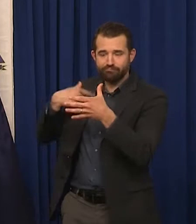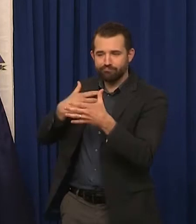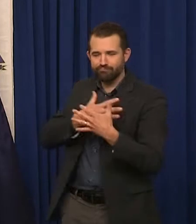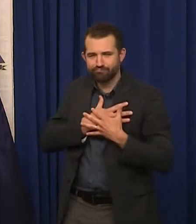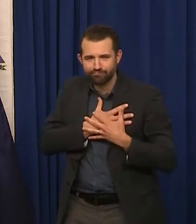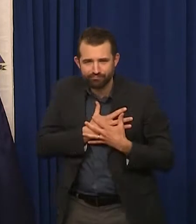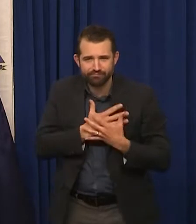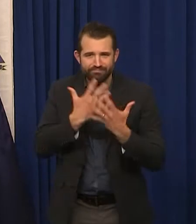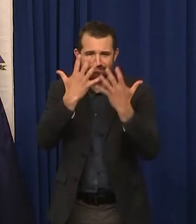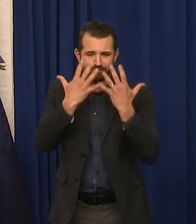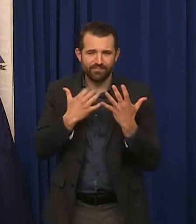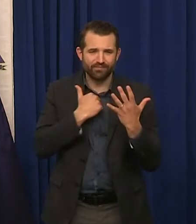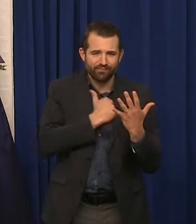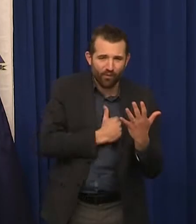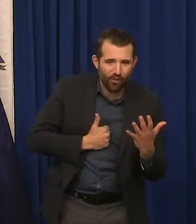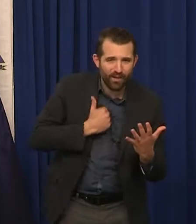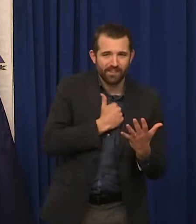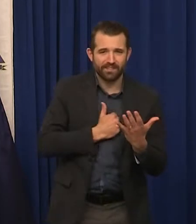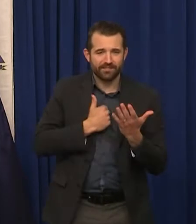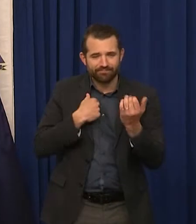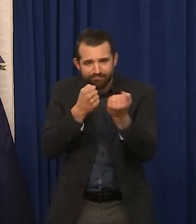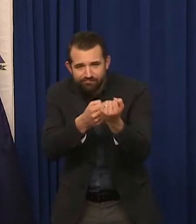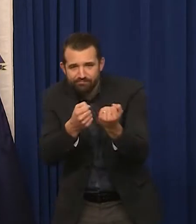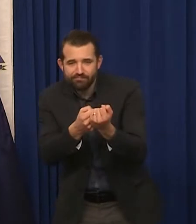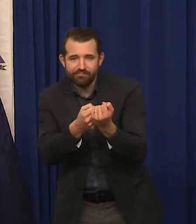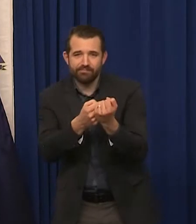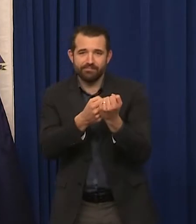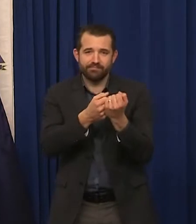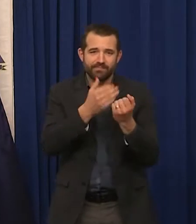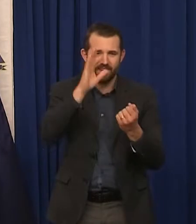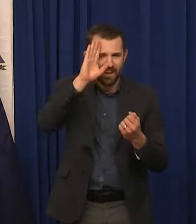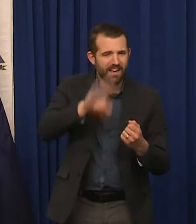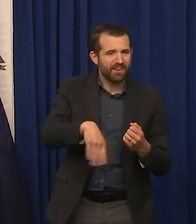this individual during this time of grief.